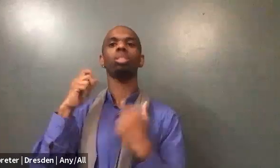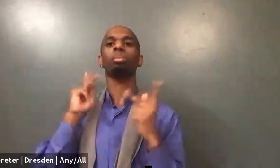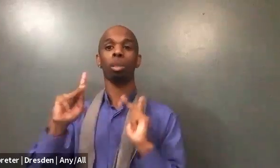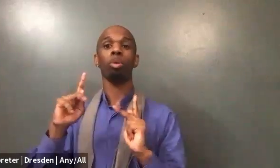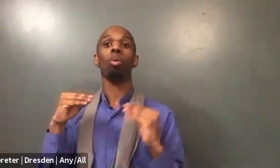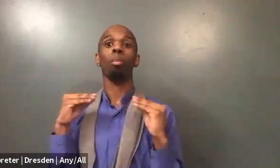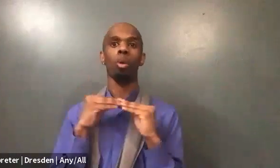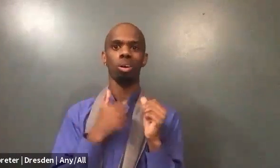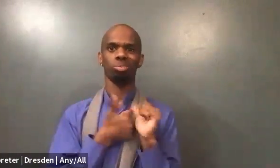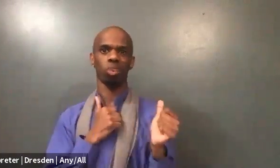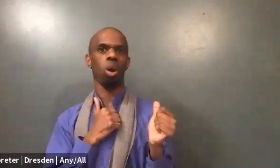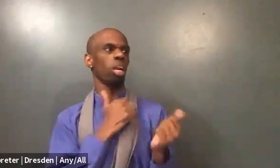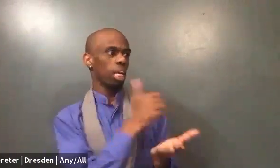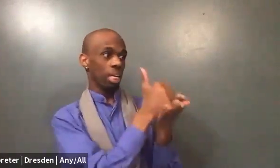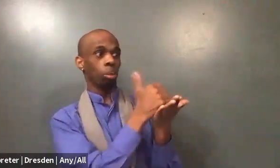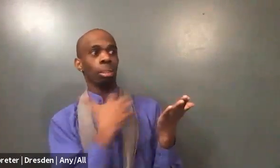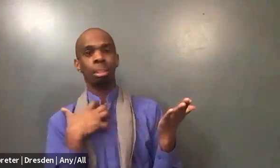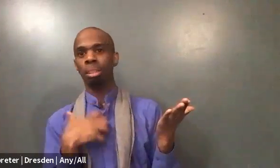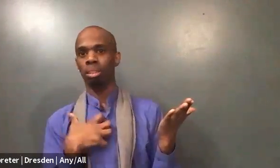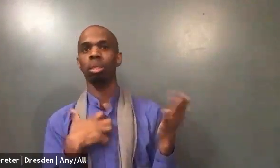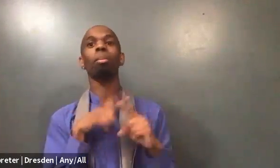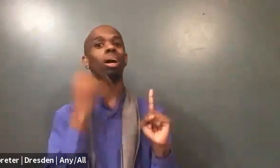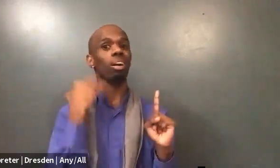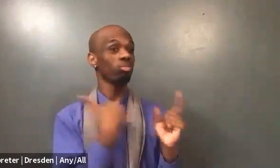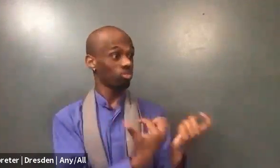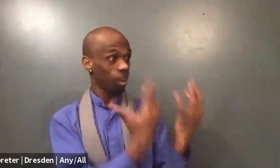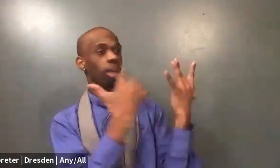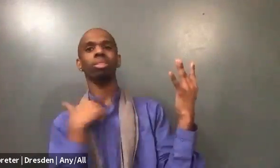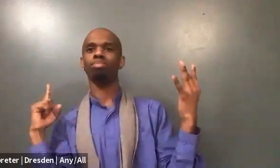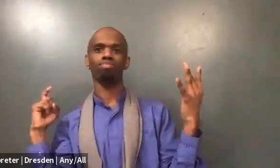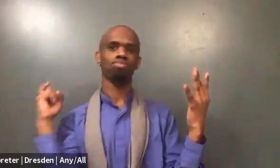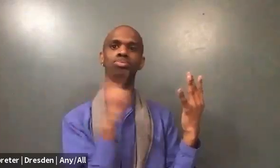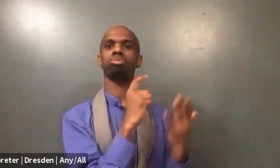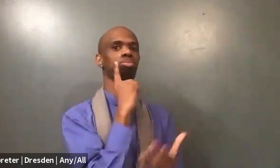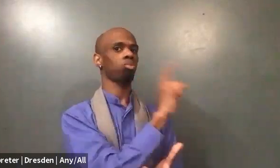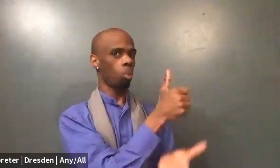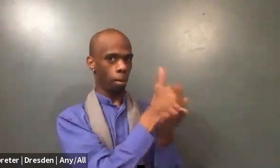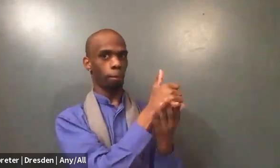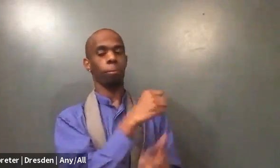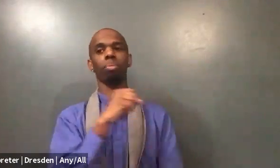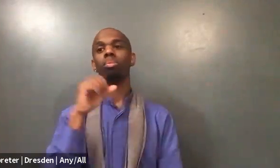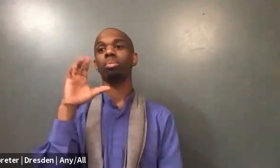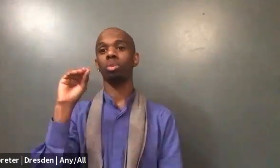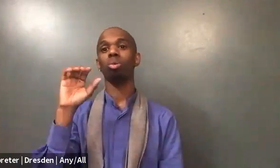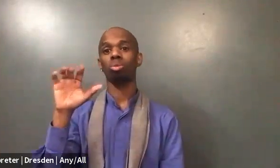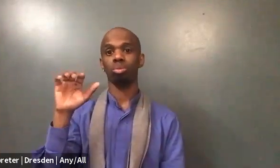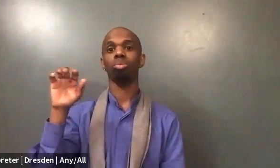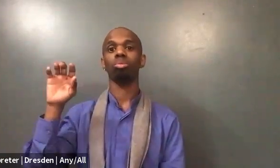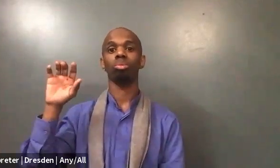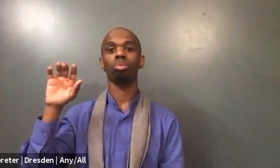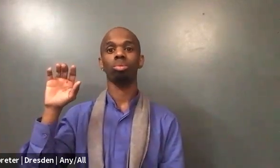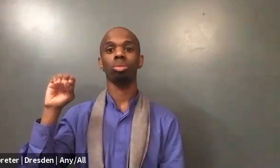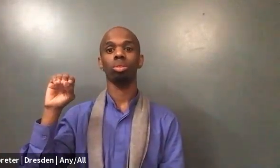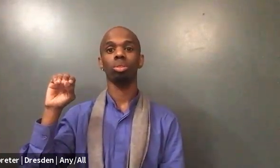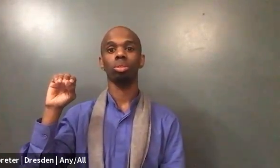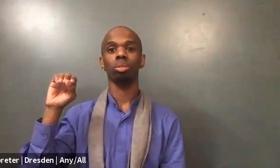there's something that's a lot of threads that I'm hearing about. So there's this, we're talking about being a